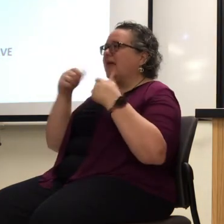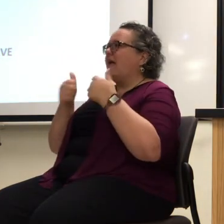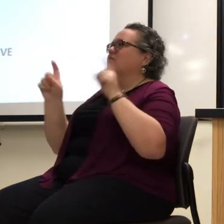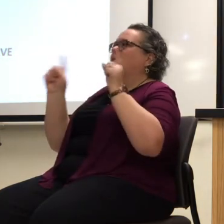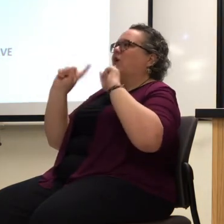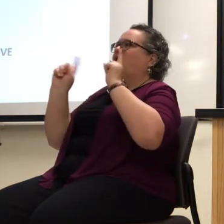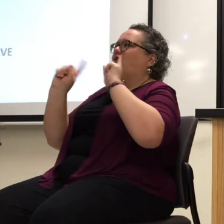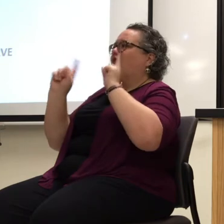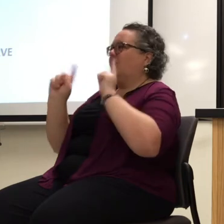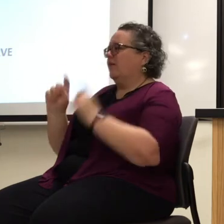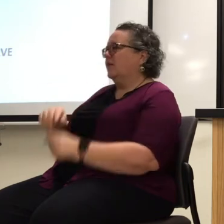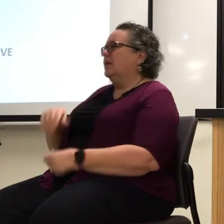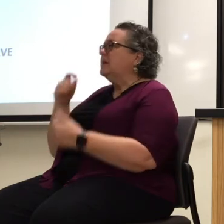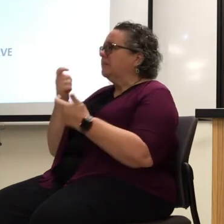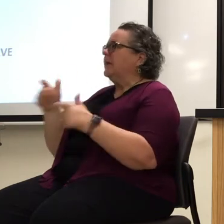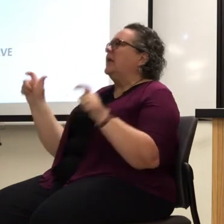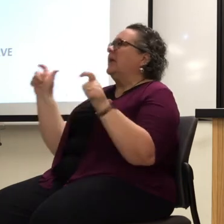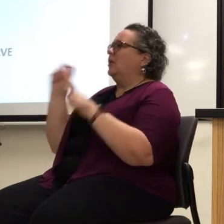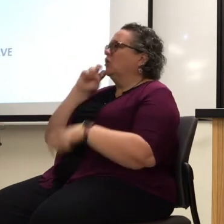10, vagus.